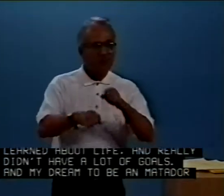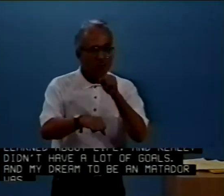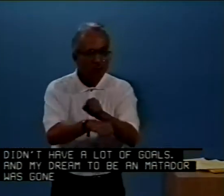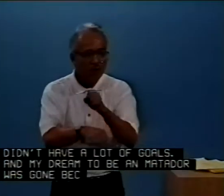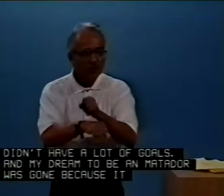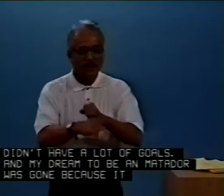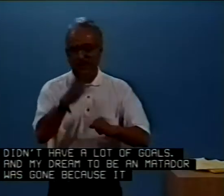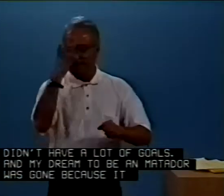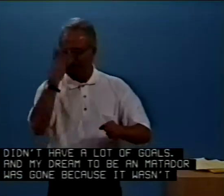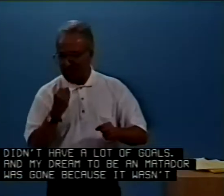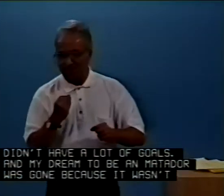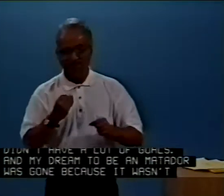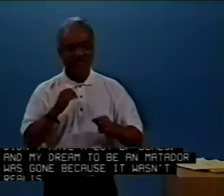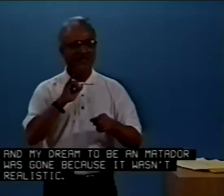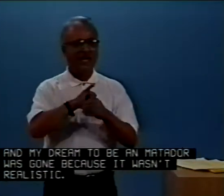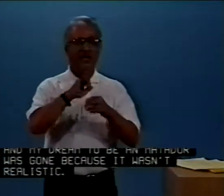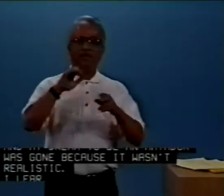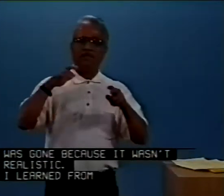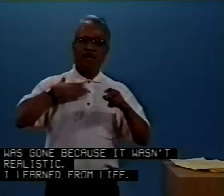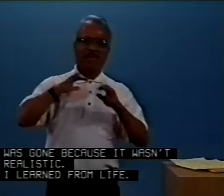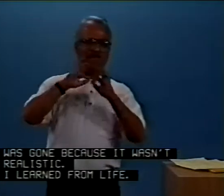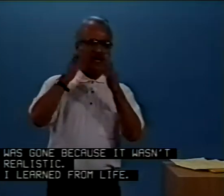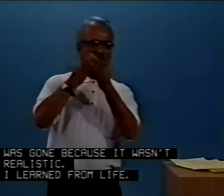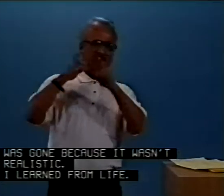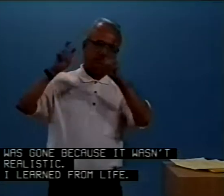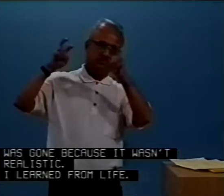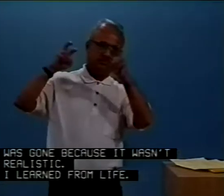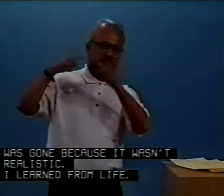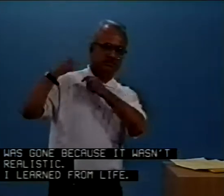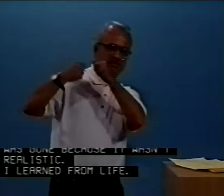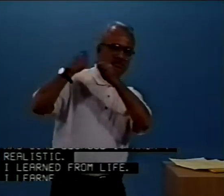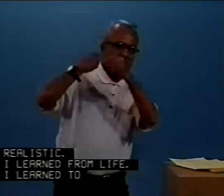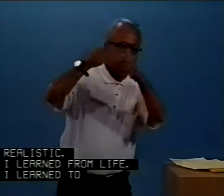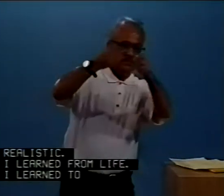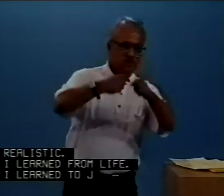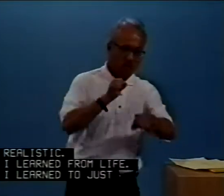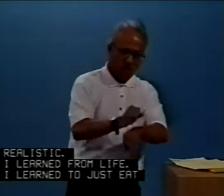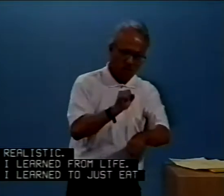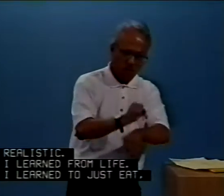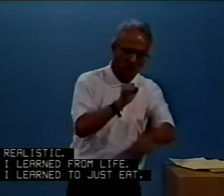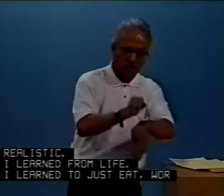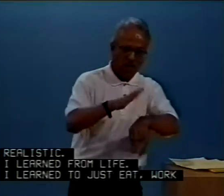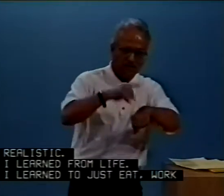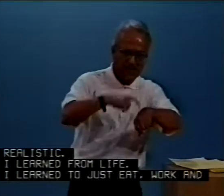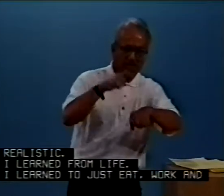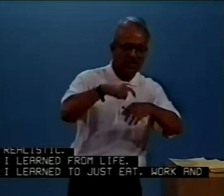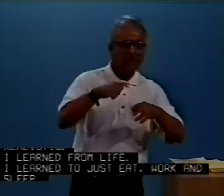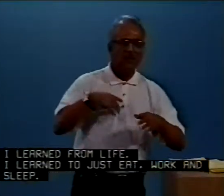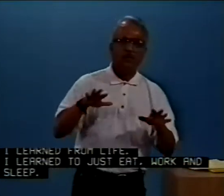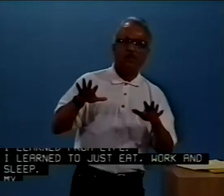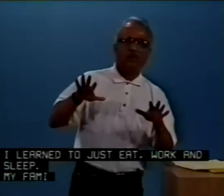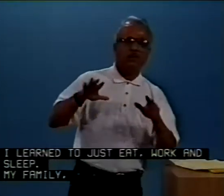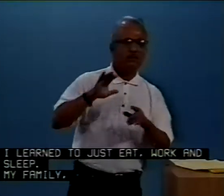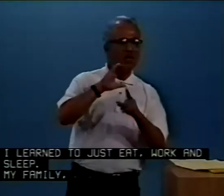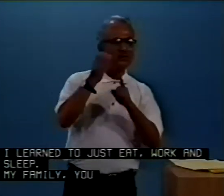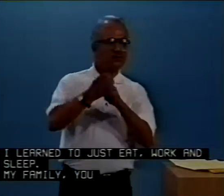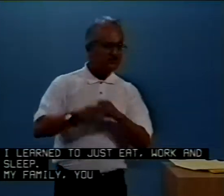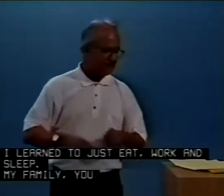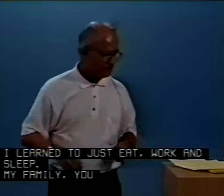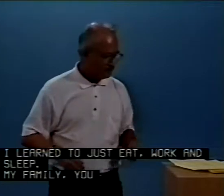life. I learned to, you know, just eat, work, and sleep. My family, you know, there's a tradition about work, a strong